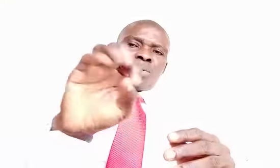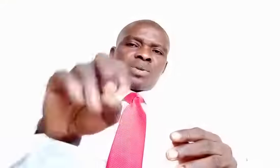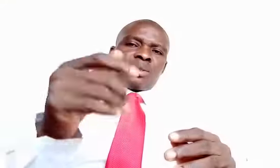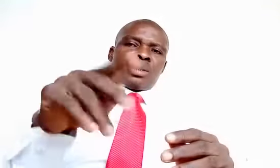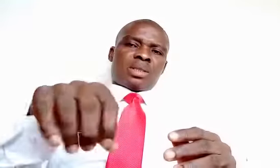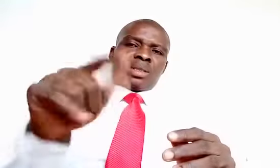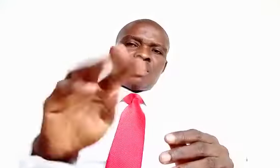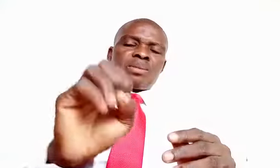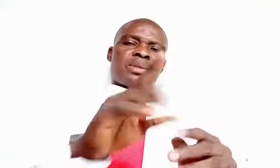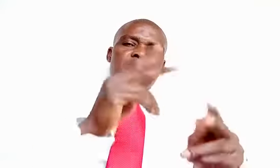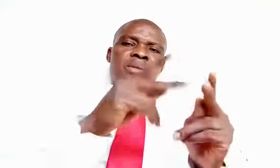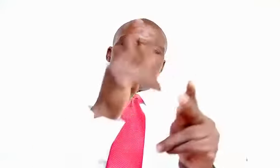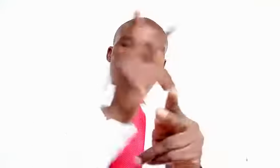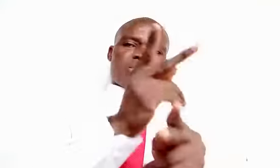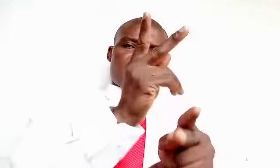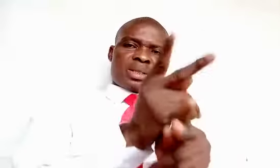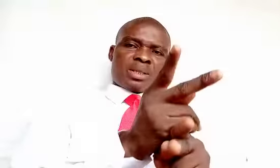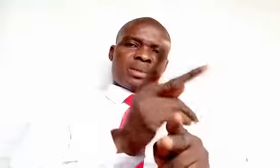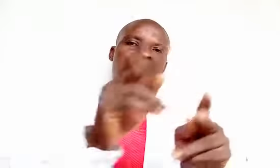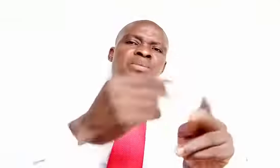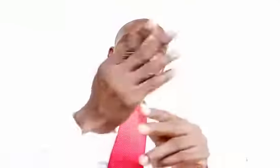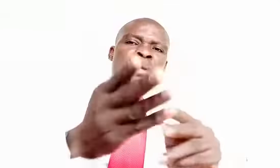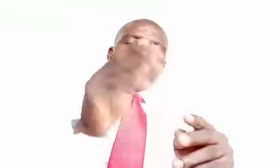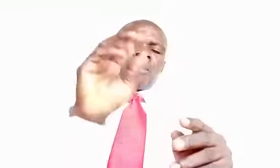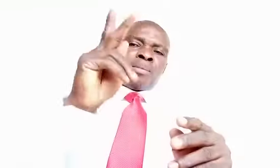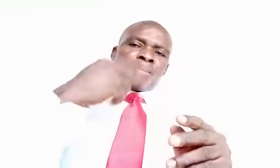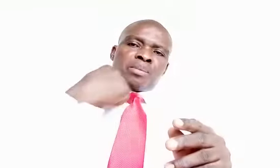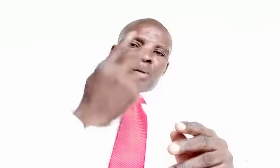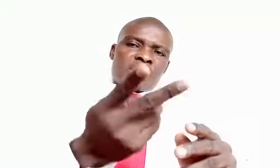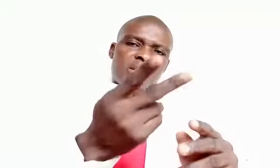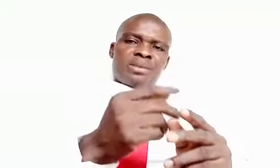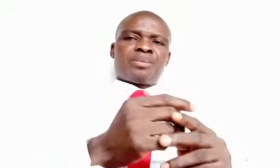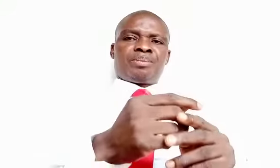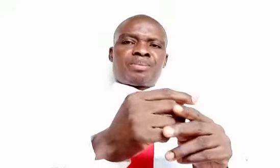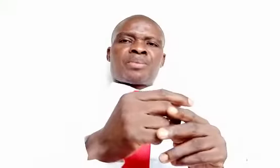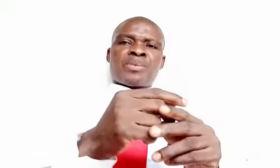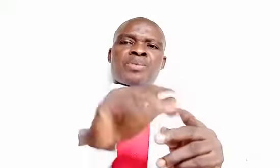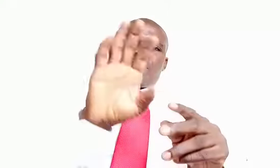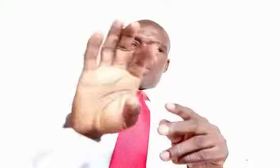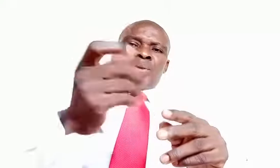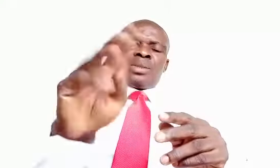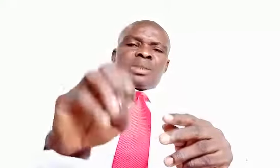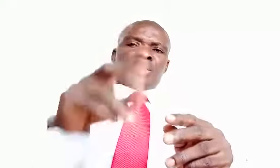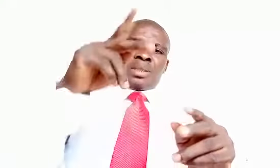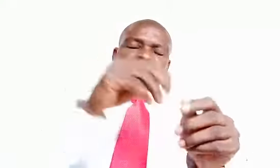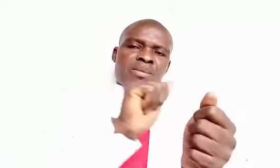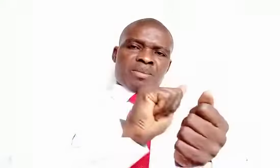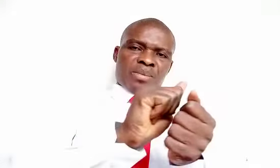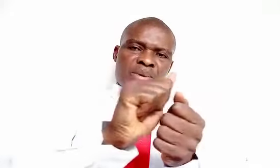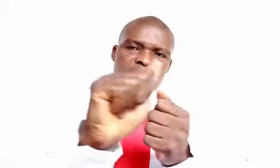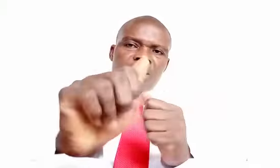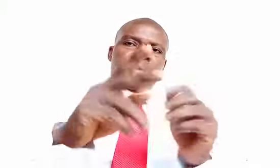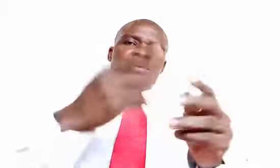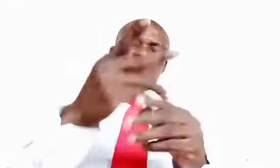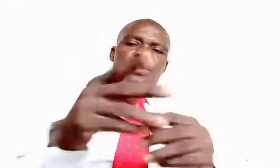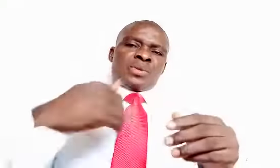would keep, active; would be kept, passive; conditional past, would have kept, active; would have